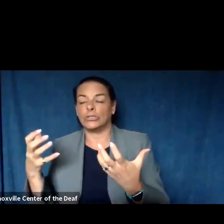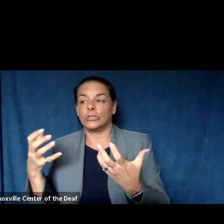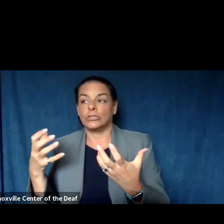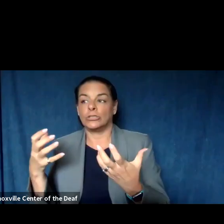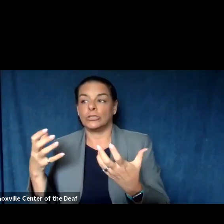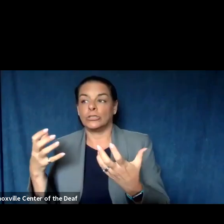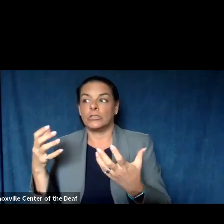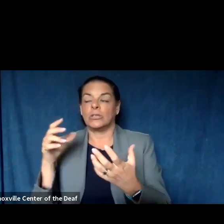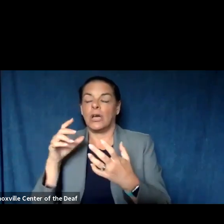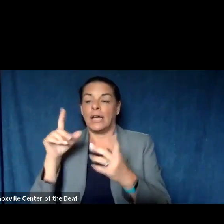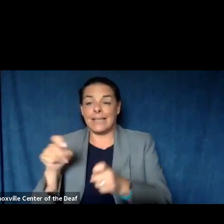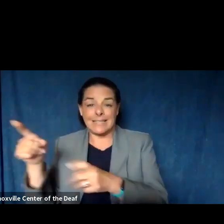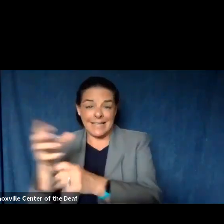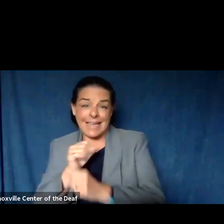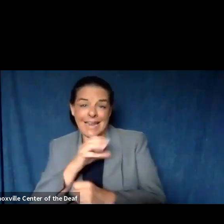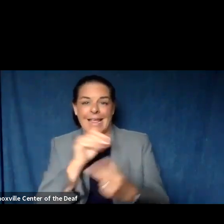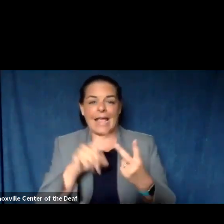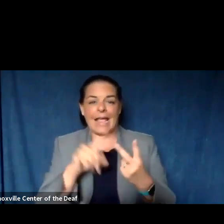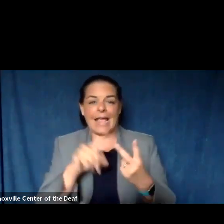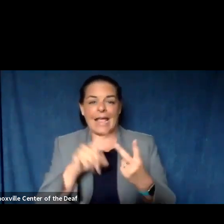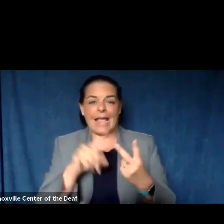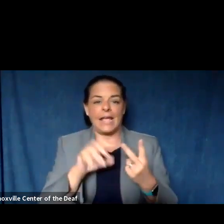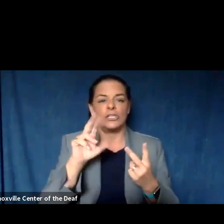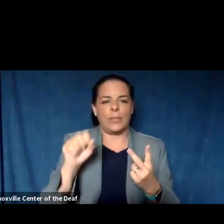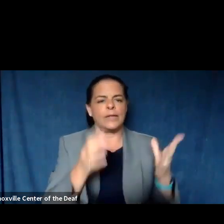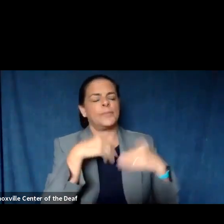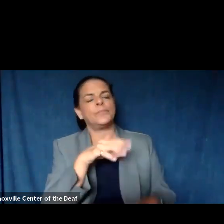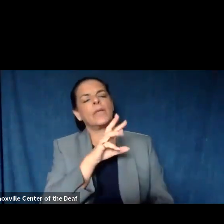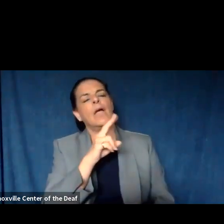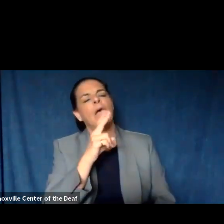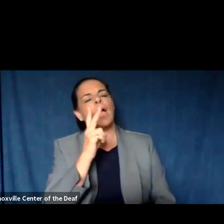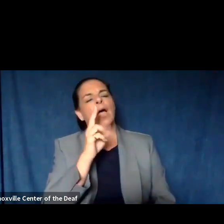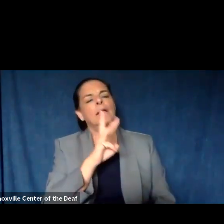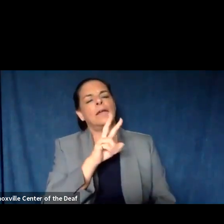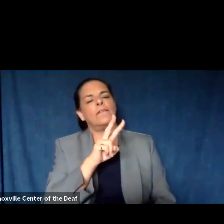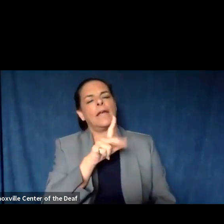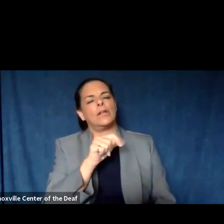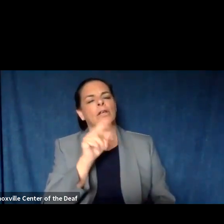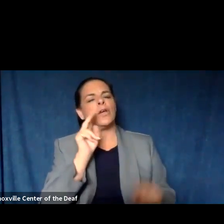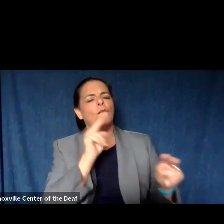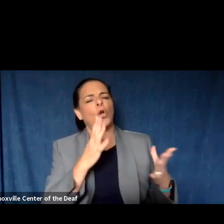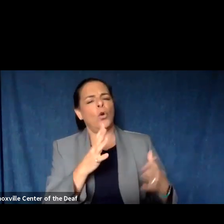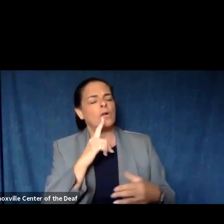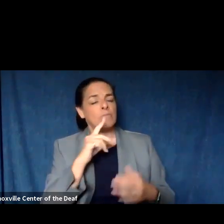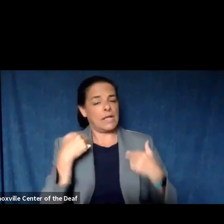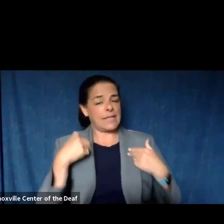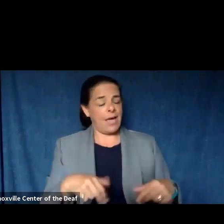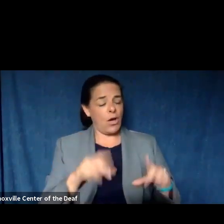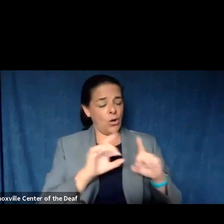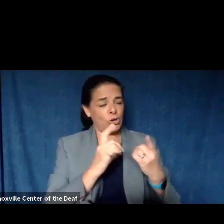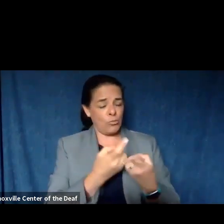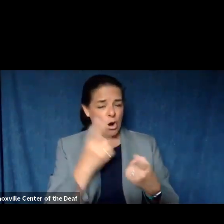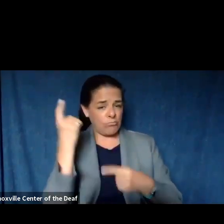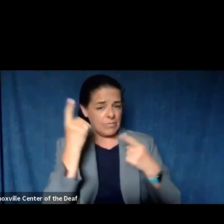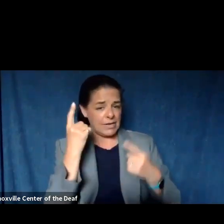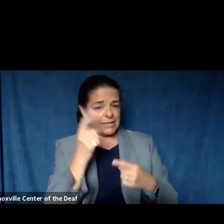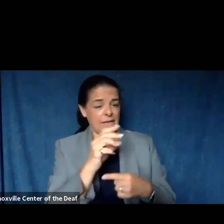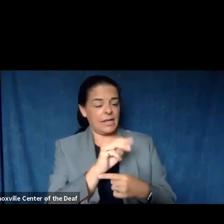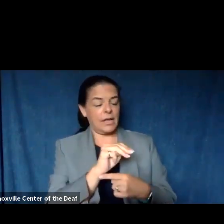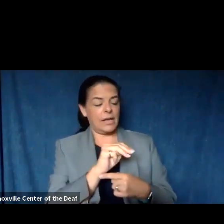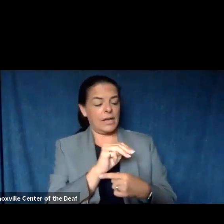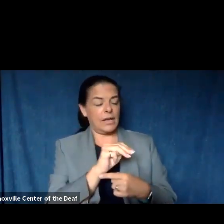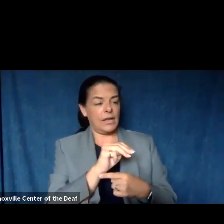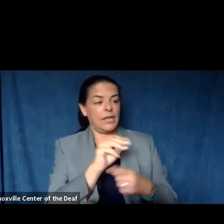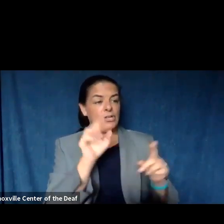from Megan with WVLT, she says, this is coming from a viewer. Is the health department considering stopping medical professionals from performing elective procedures?